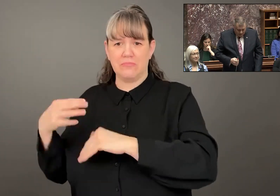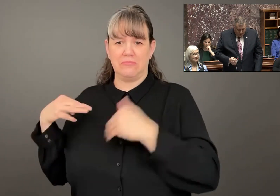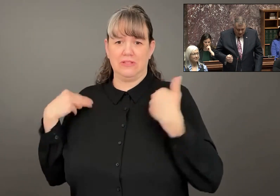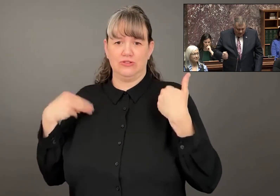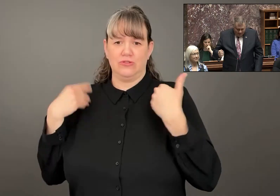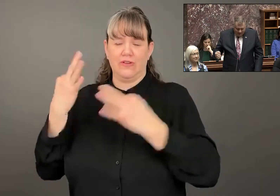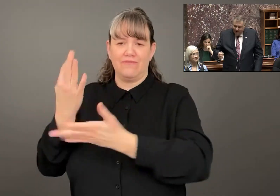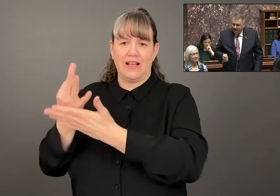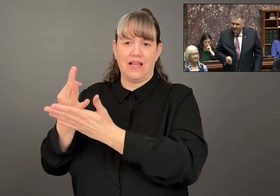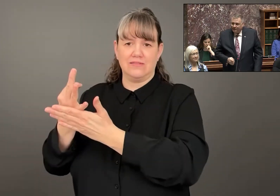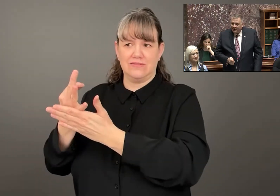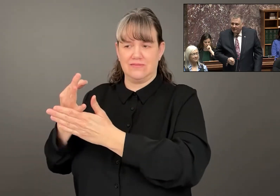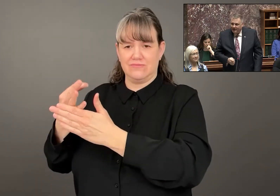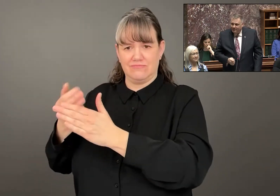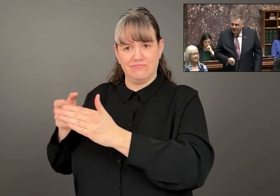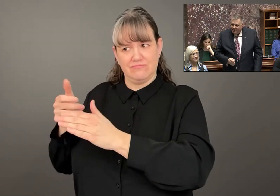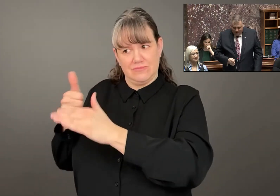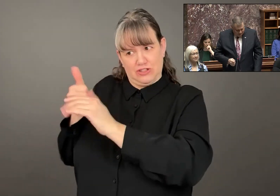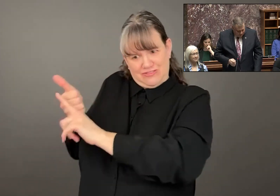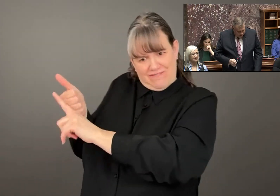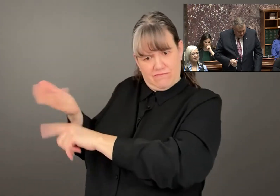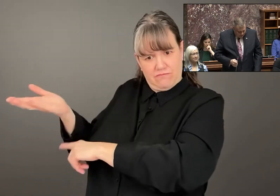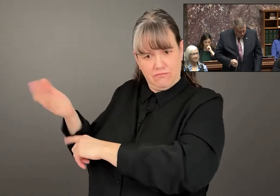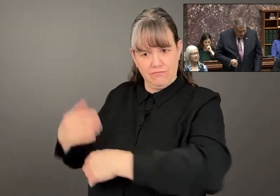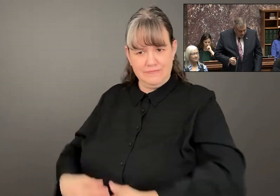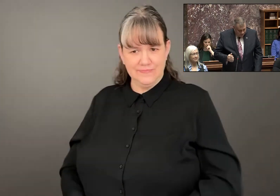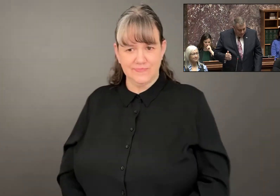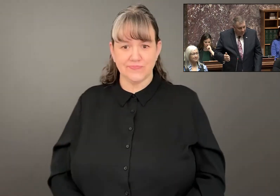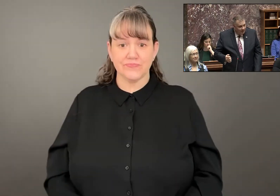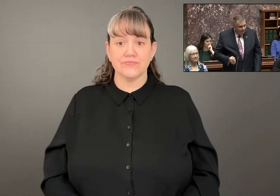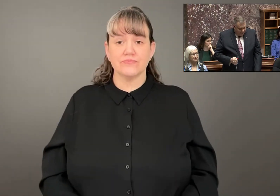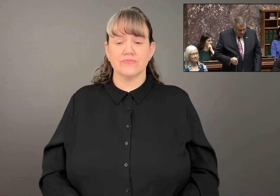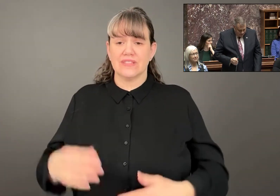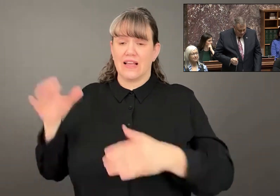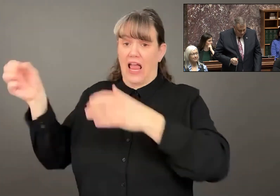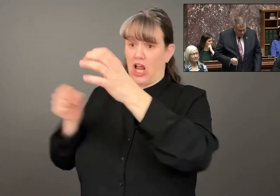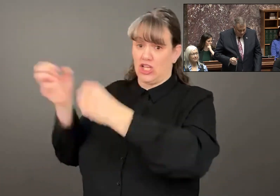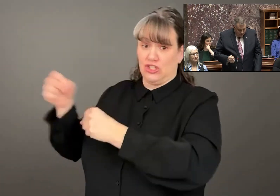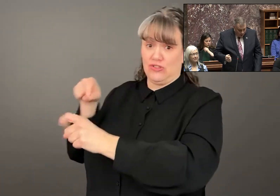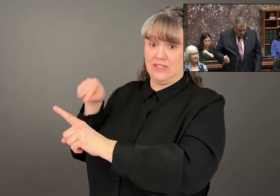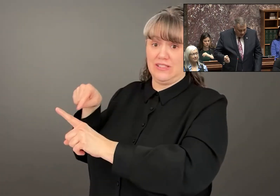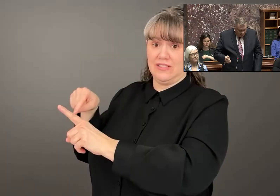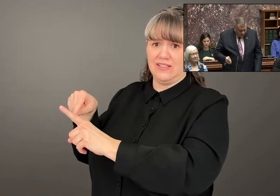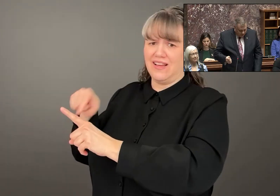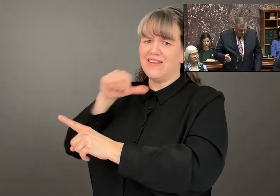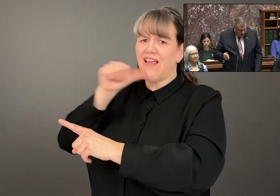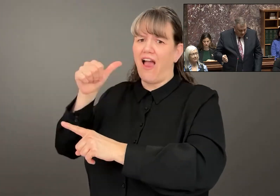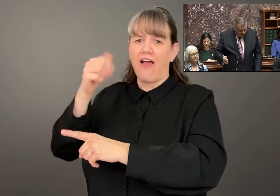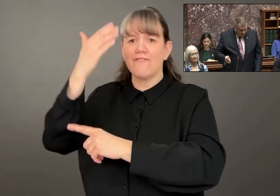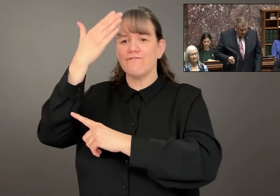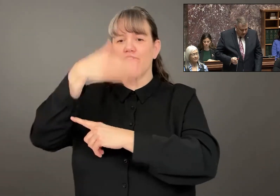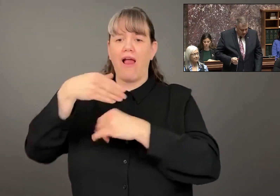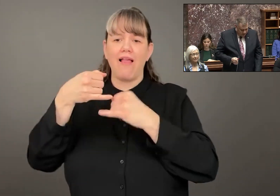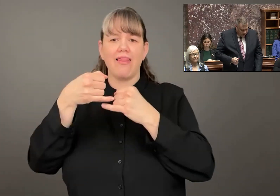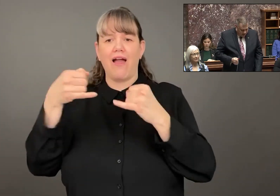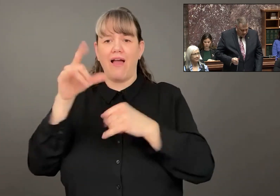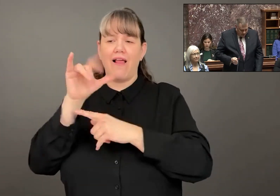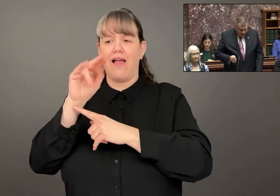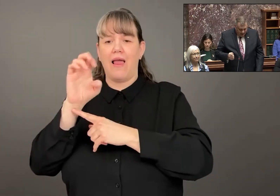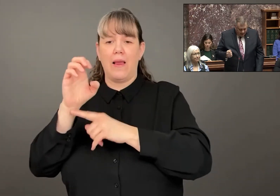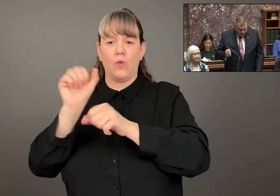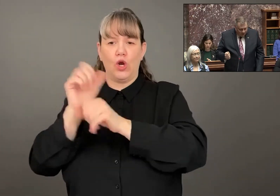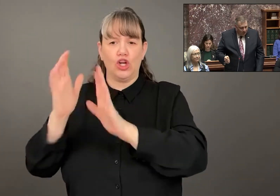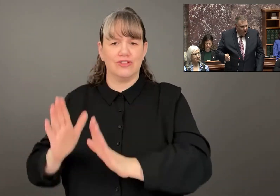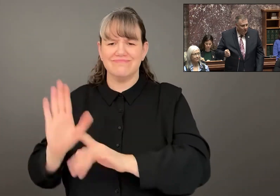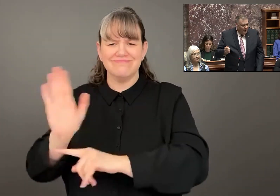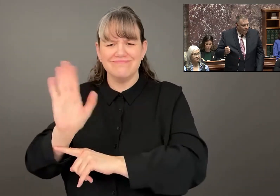Mr. Speaker, these aren't frontline workers, no, no, no. These are public affairs officers, marketing officers, issues management directors,